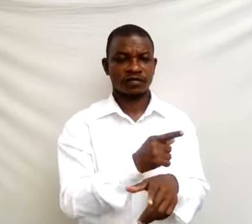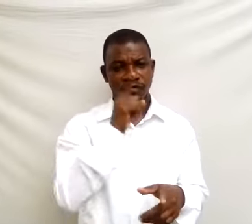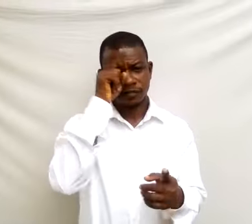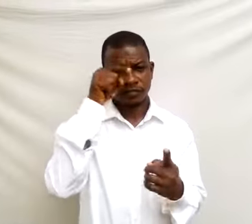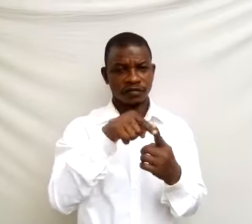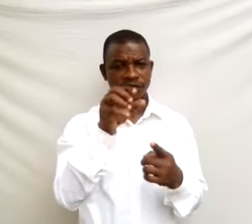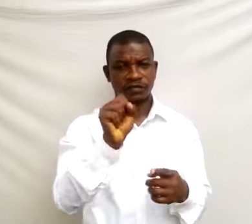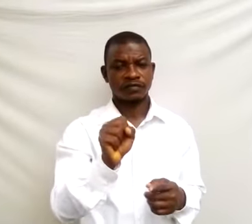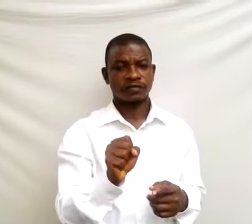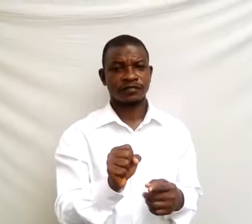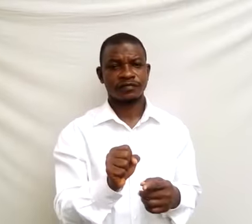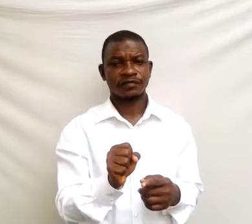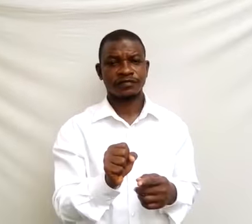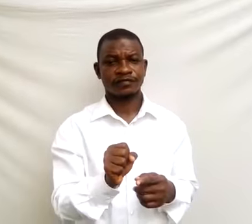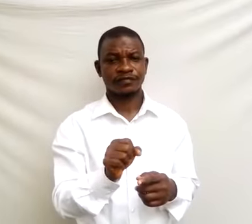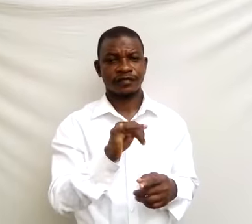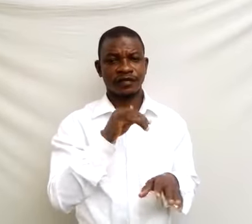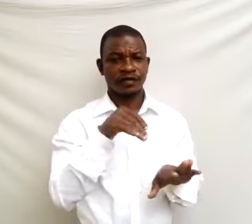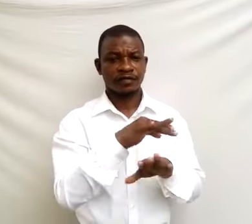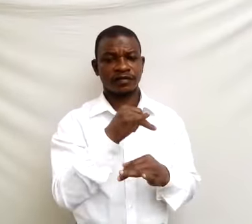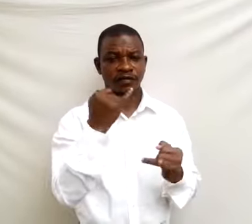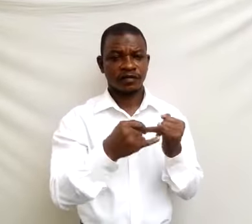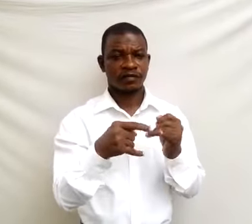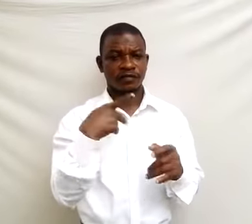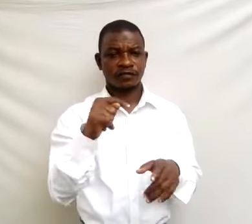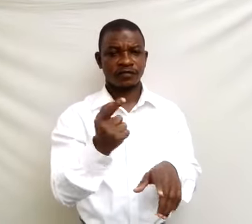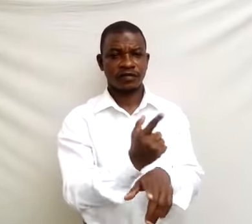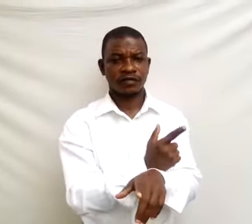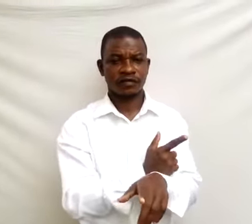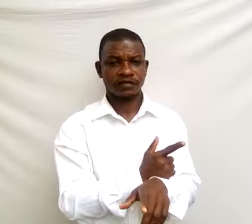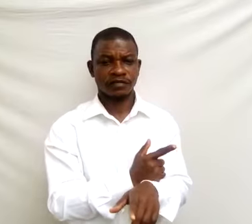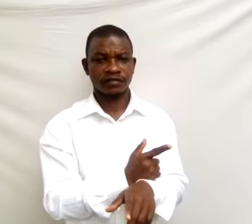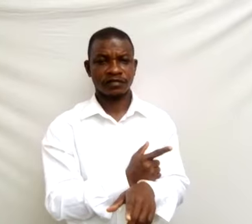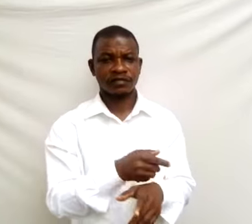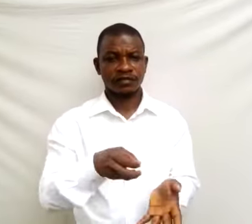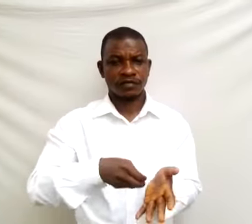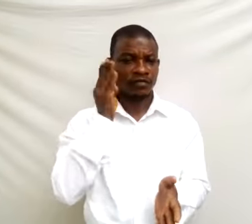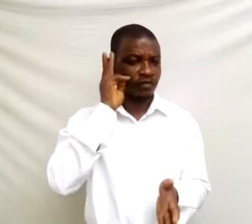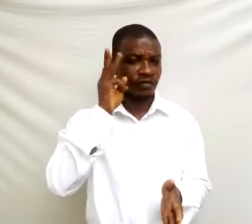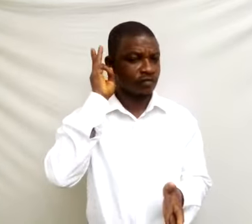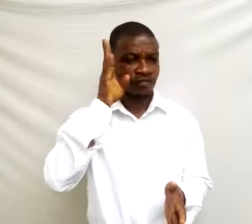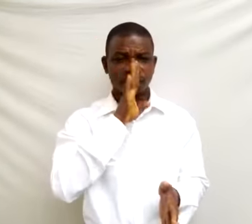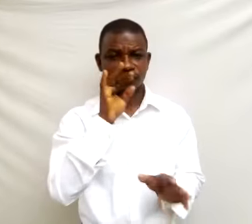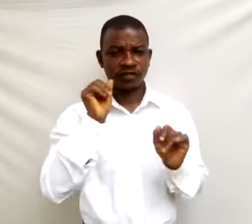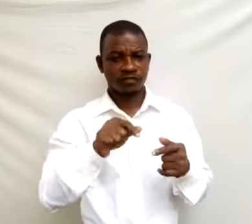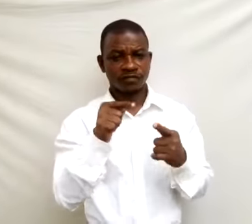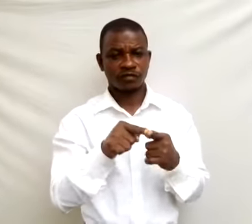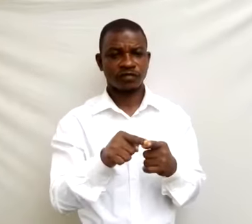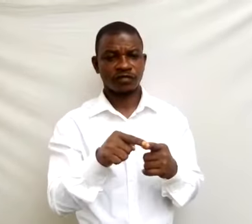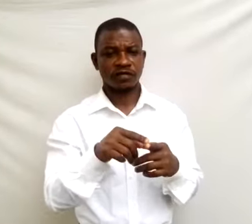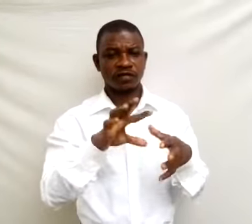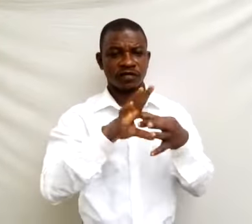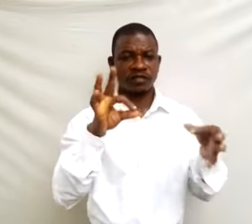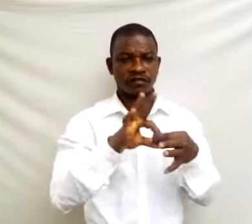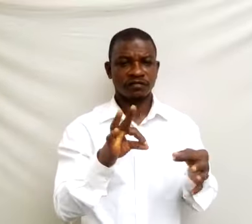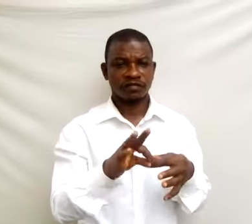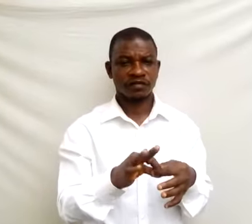Objective. At the end of the lesson, students will be able to explain and